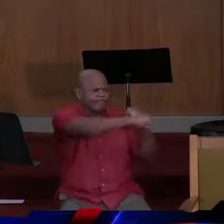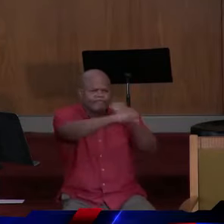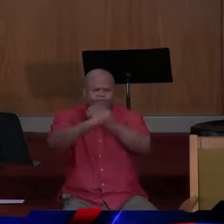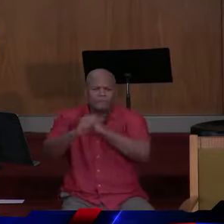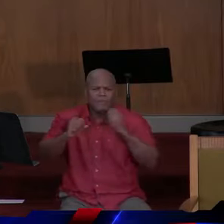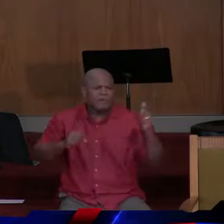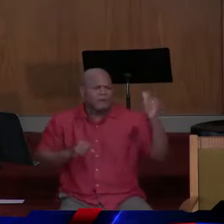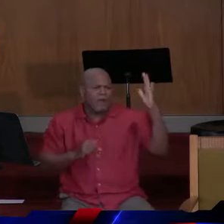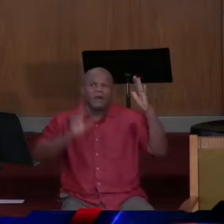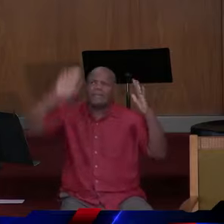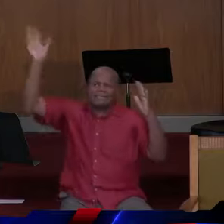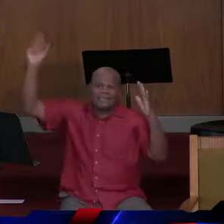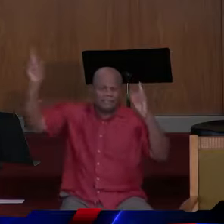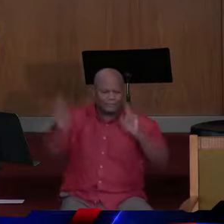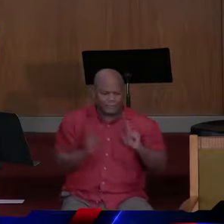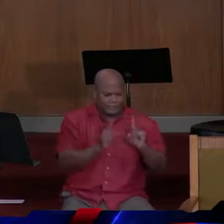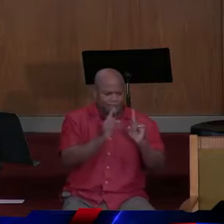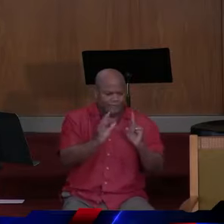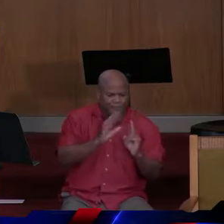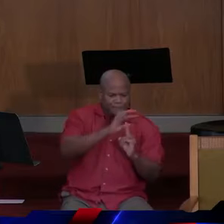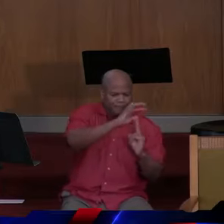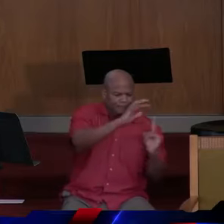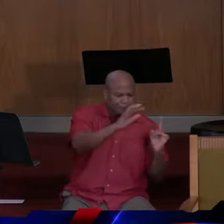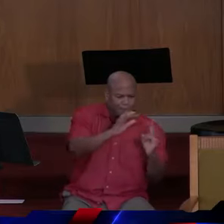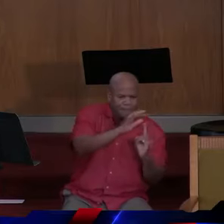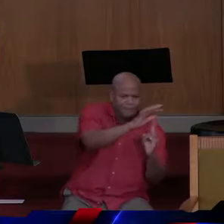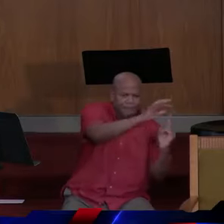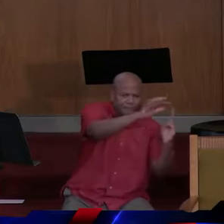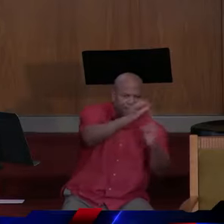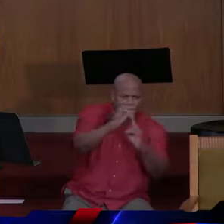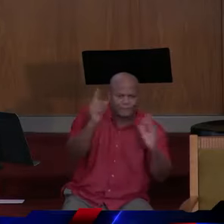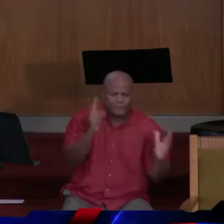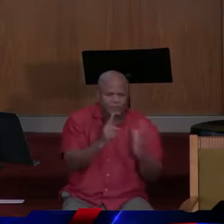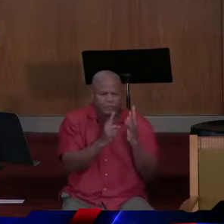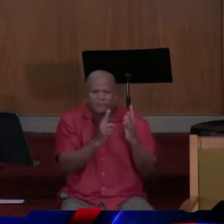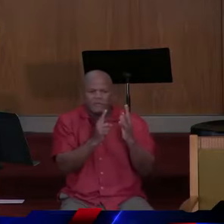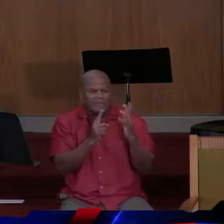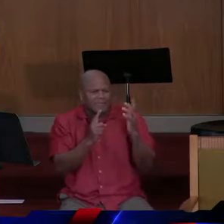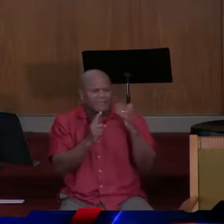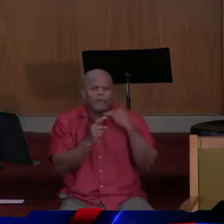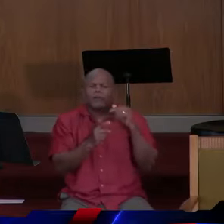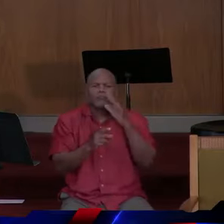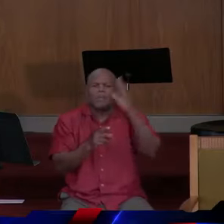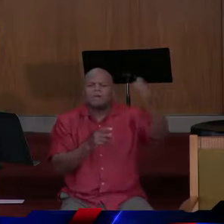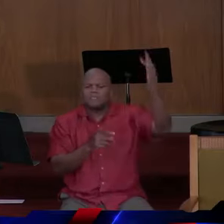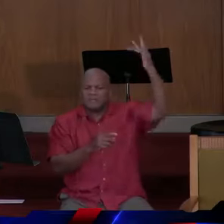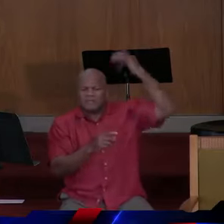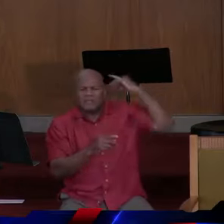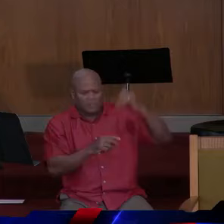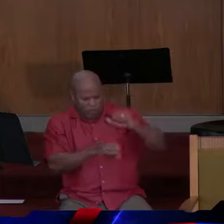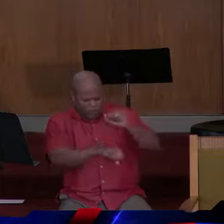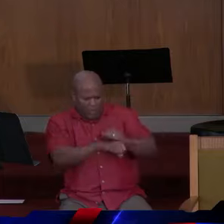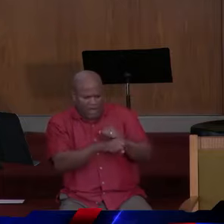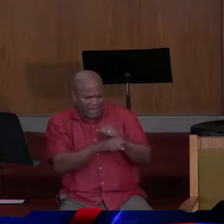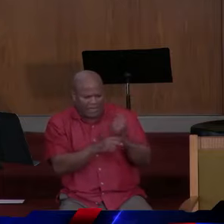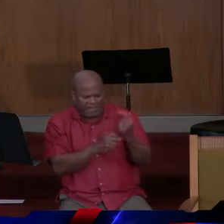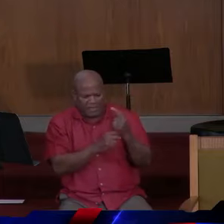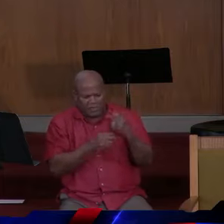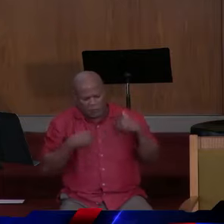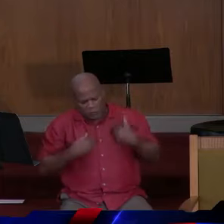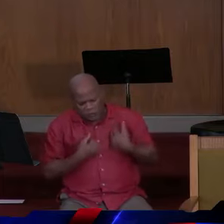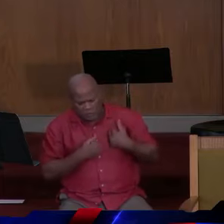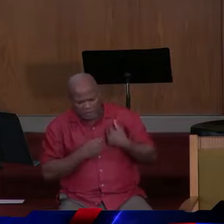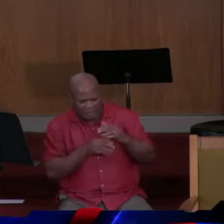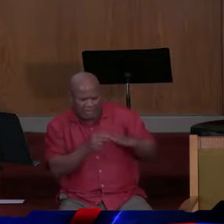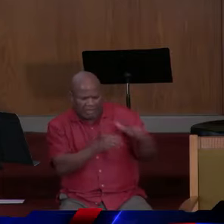God's abiding presence. That's why your grandmother said he's a rock in a weary land. He's a leaning post that won't give